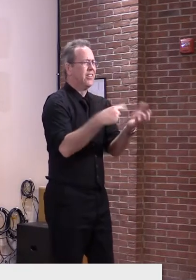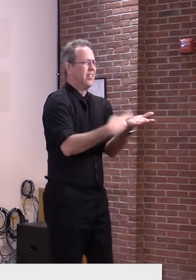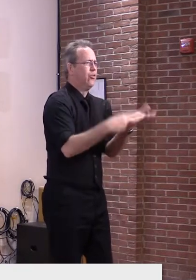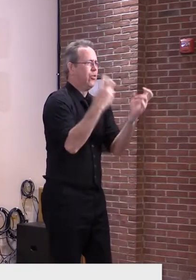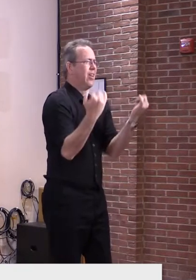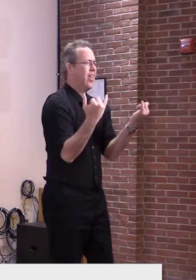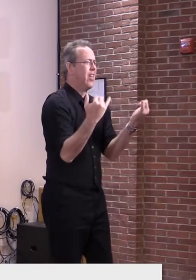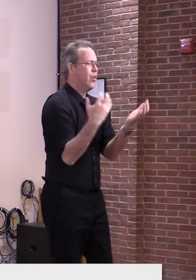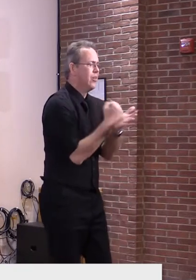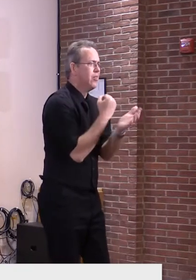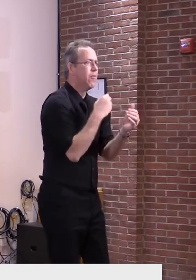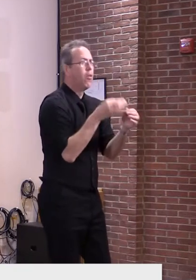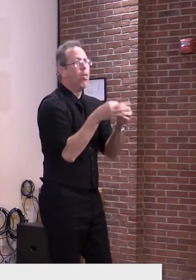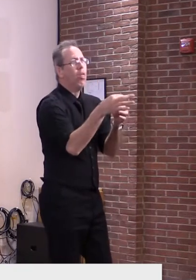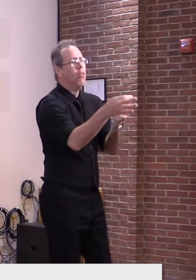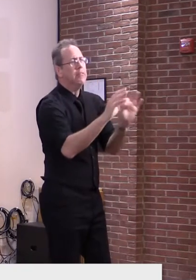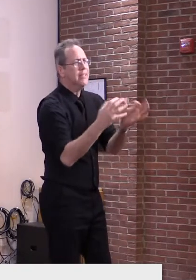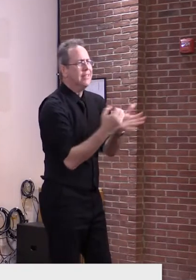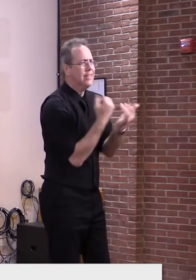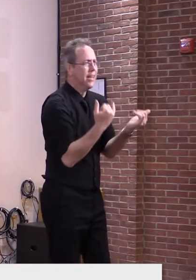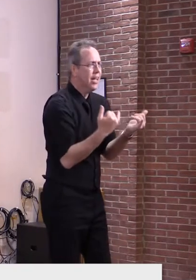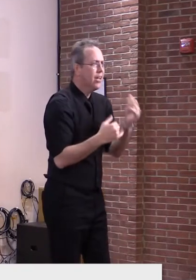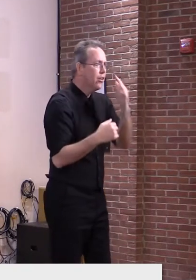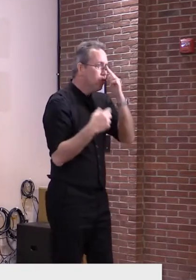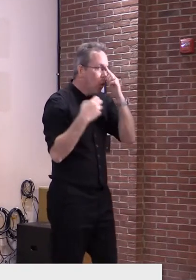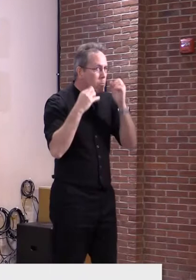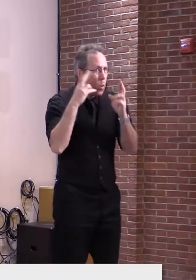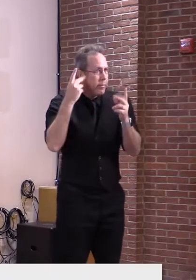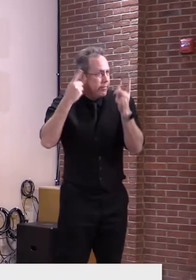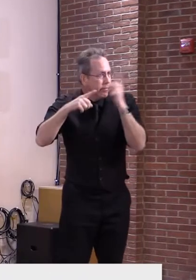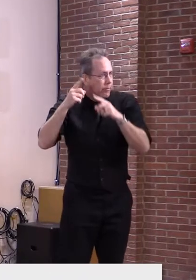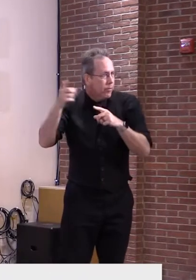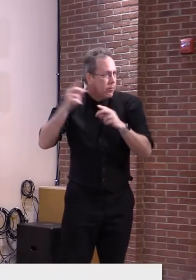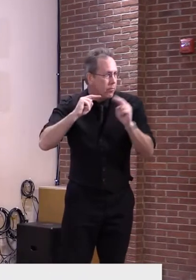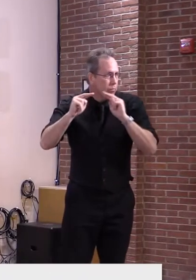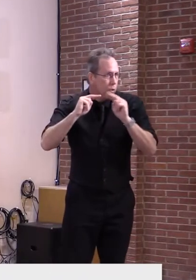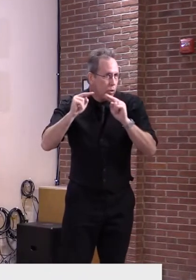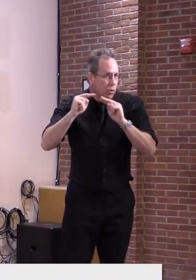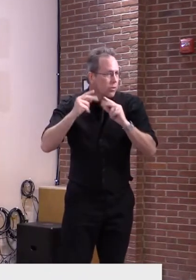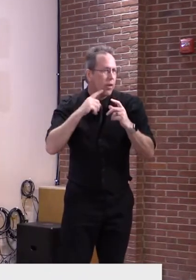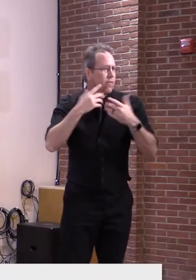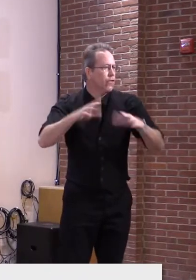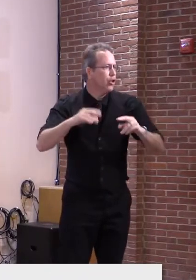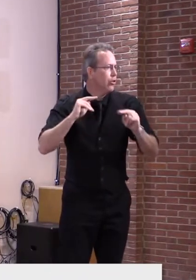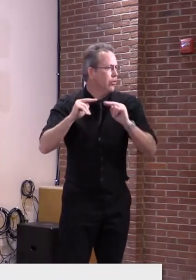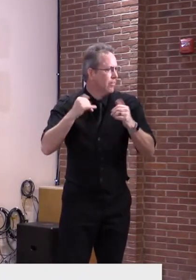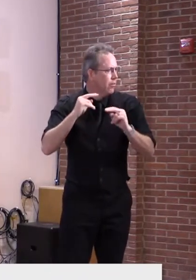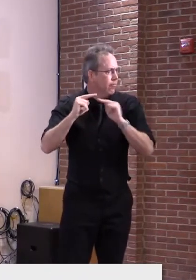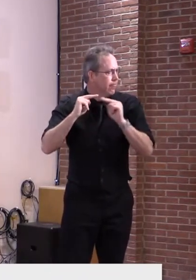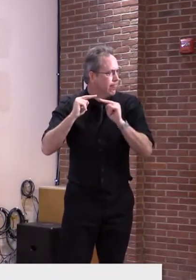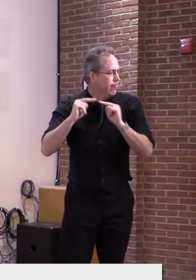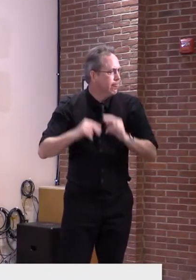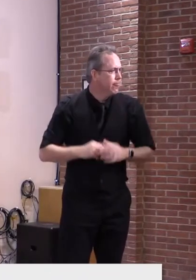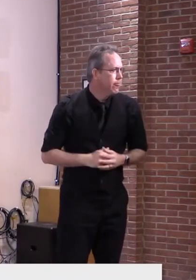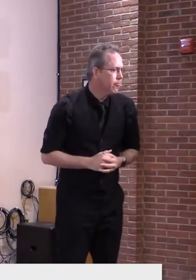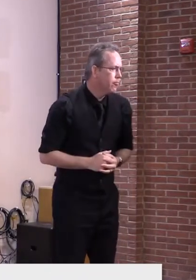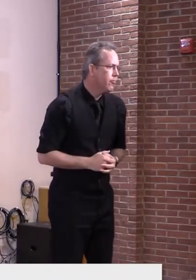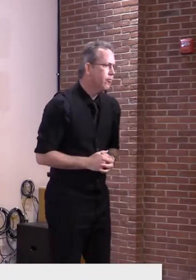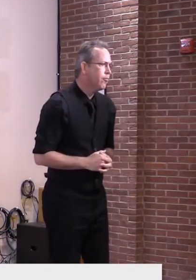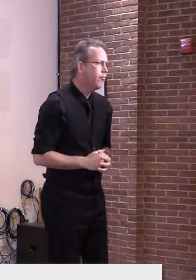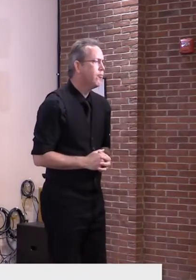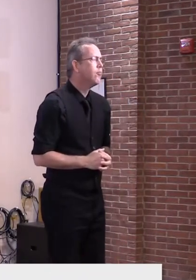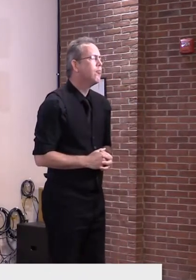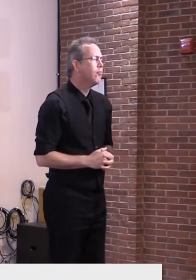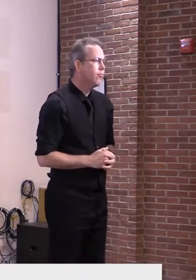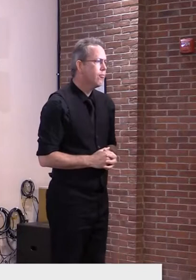they negotiated with the union, it didn't come out. Finally, and I talked about this early on,